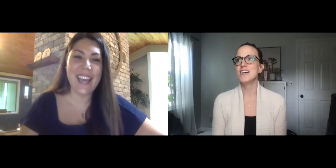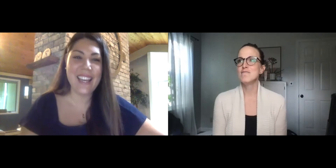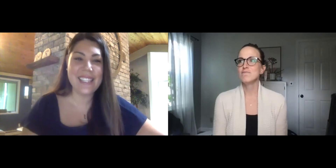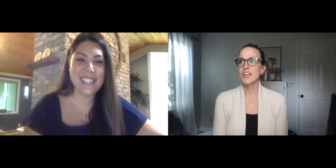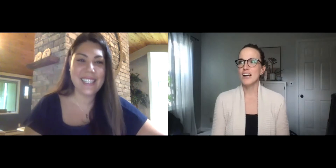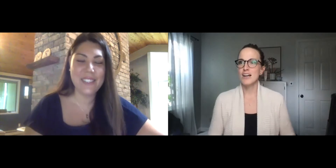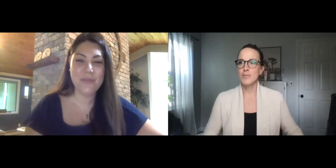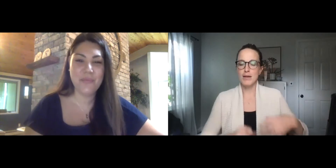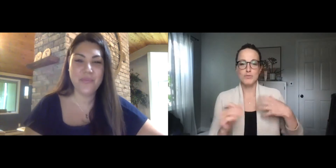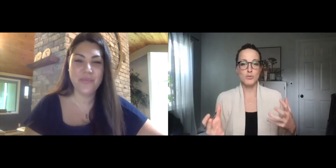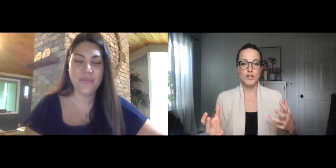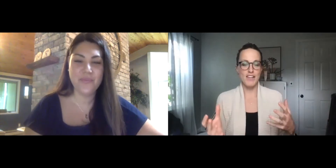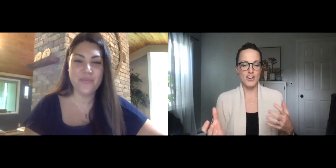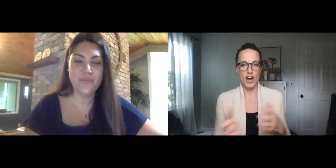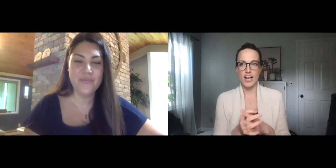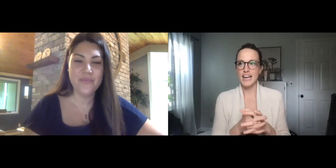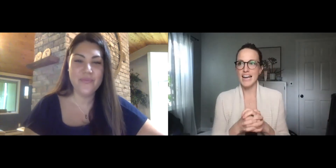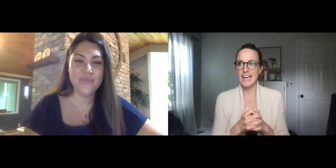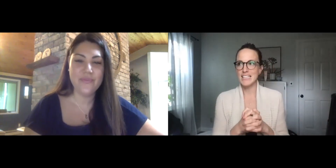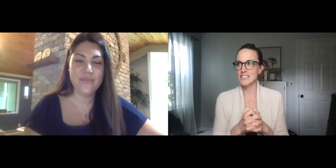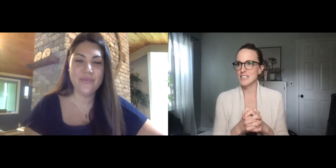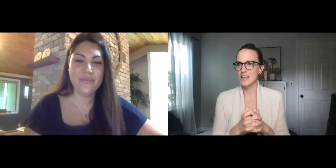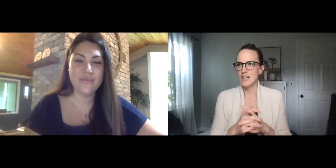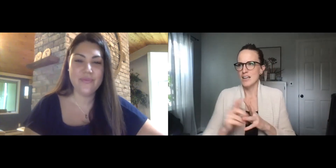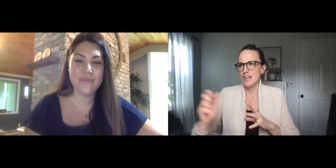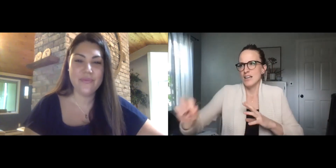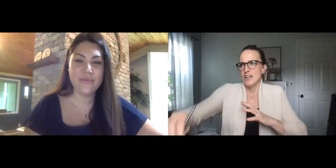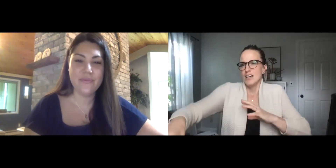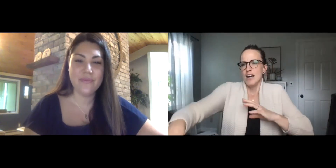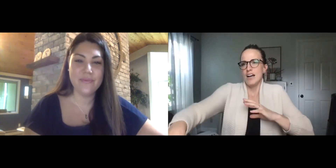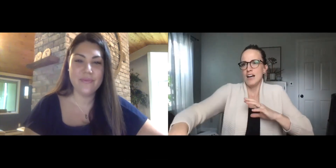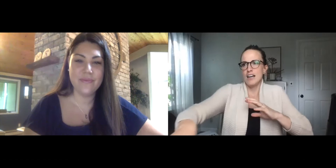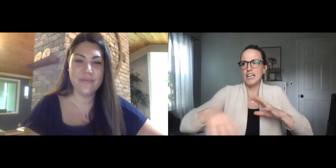So I'm super glad that you're on. And